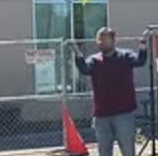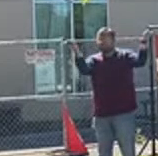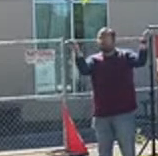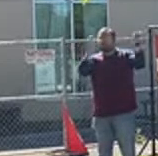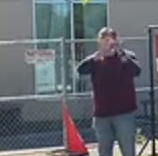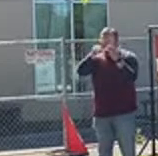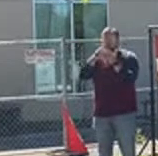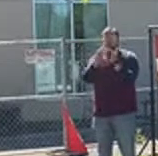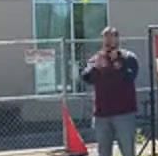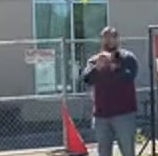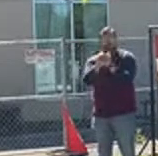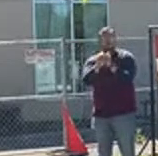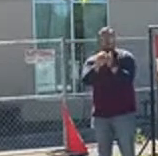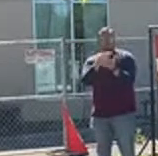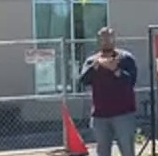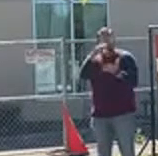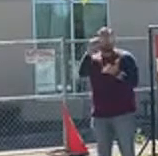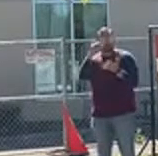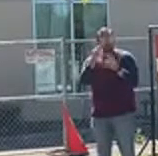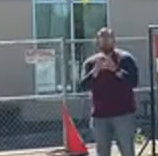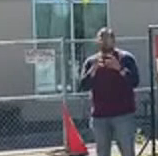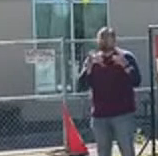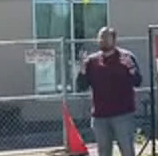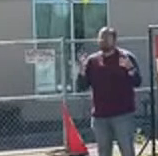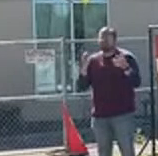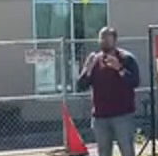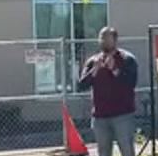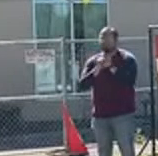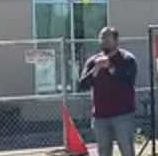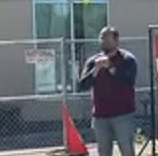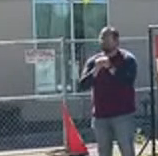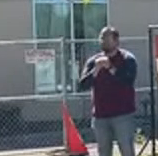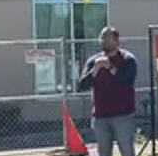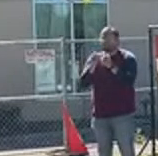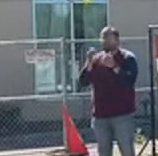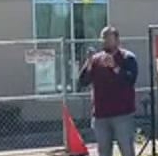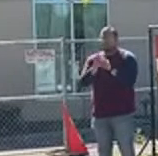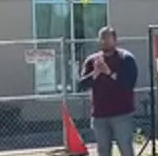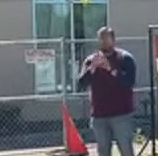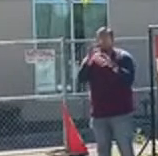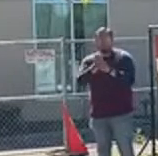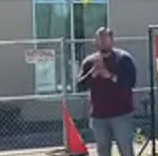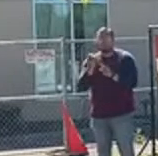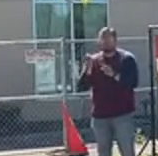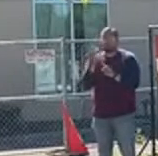all together learning and growing together. We'll also receive 4 new science